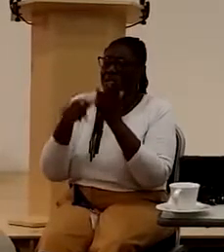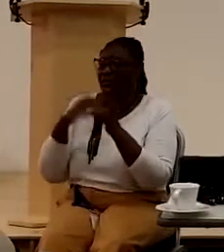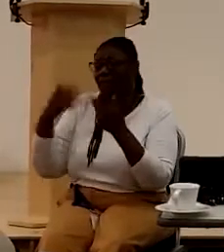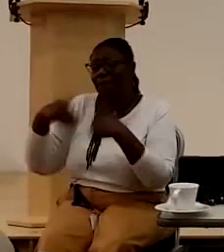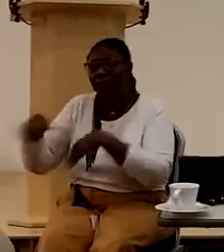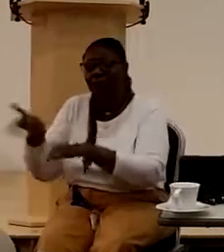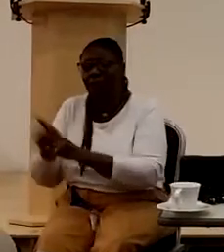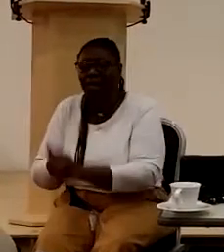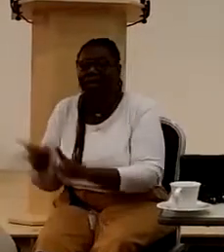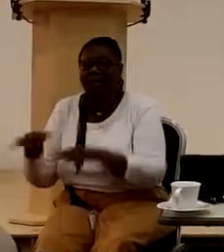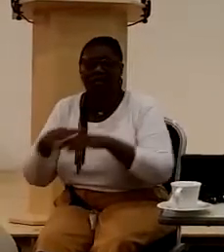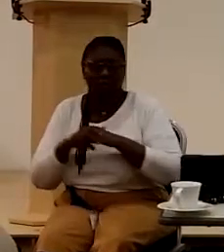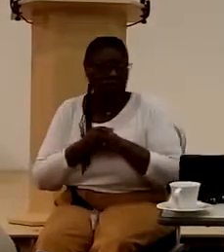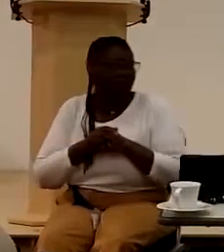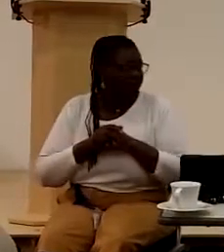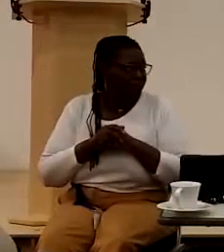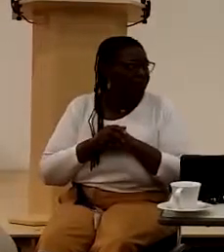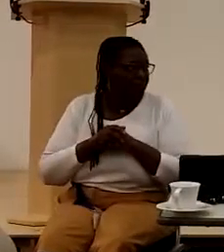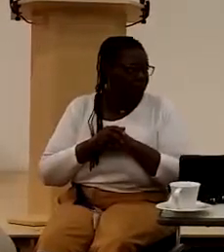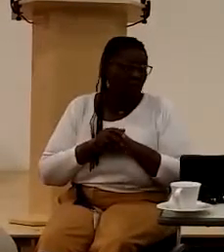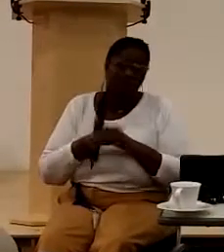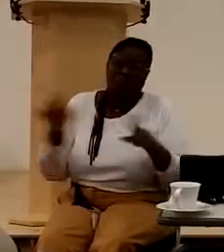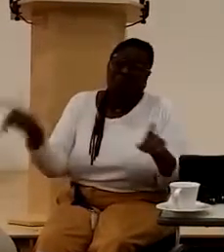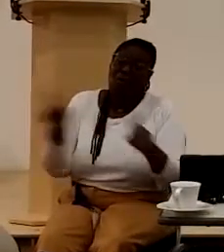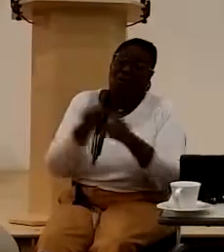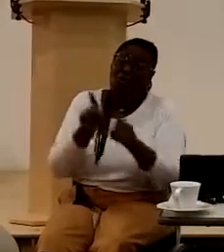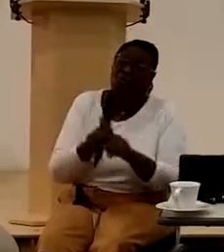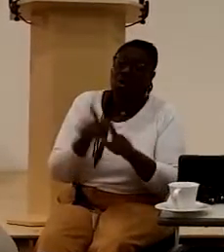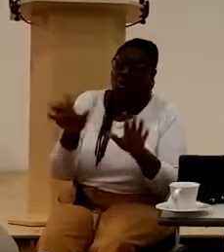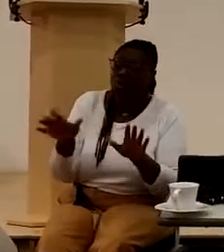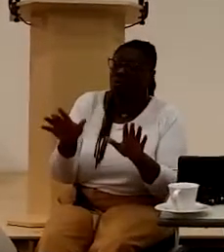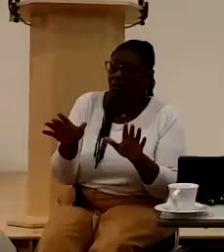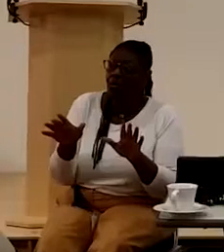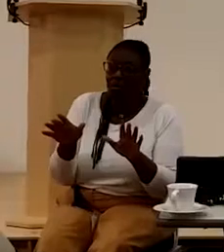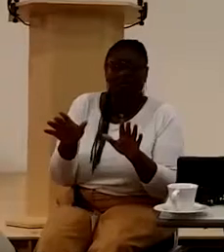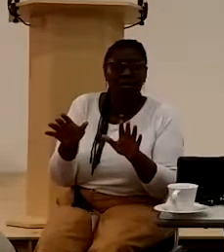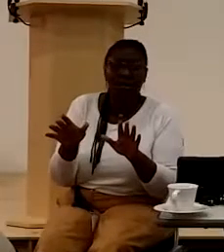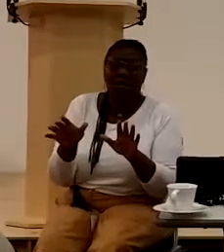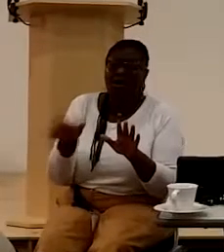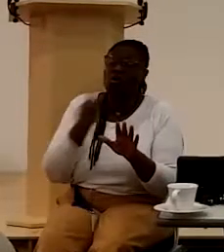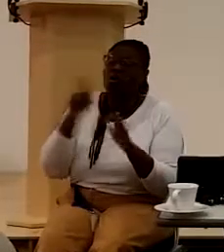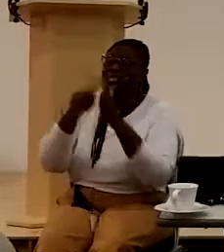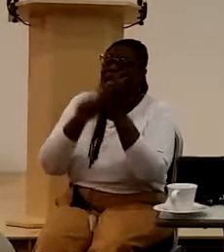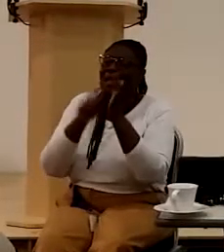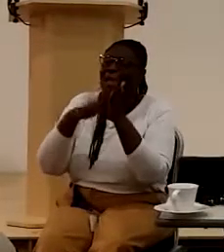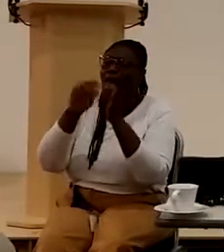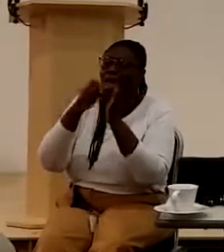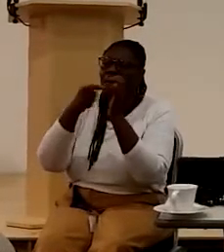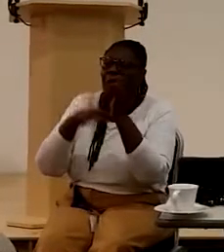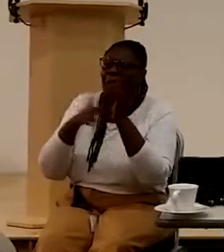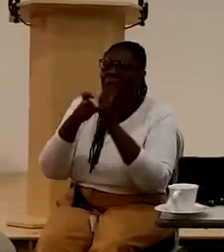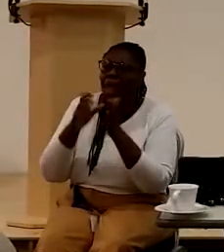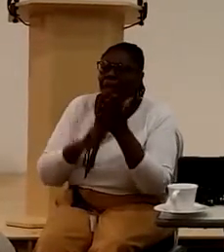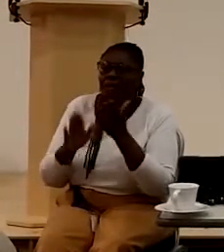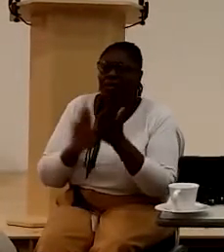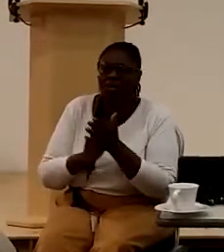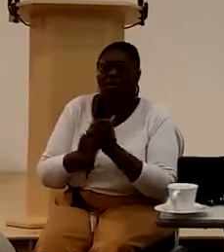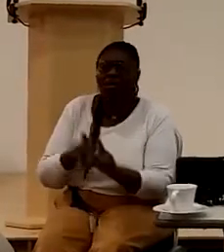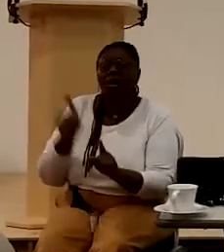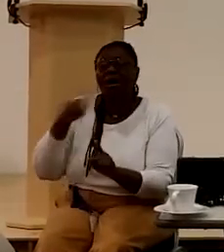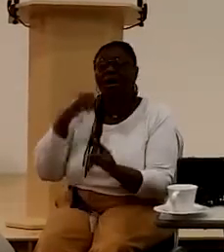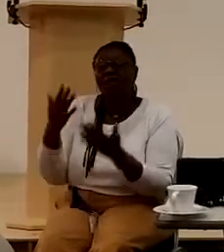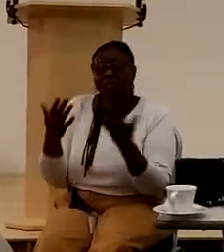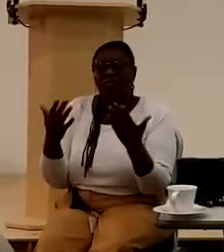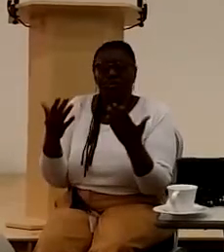felt, and I'm going to try that. But we also, unexpectedly and tragically, lost Eleanor Thurman and Sophie Partridge, and